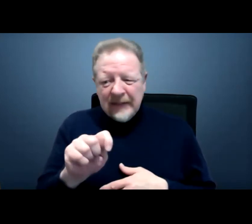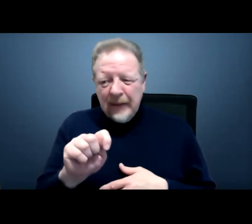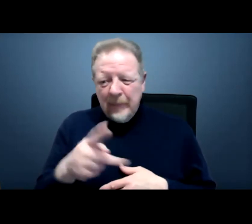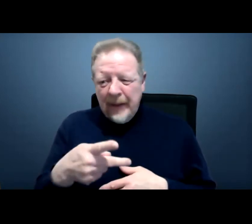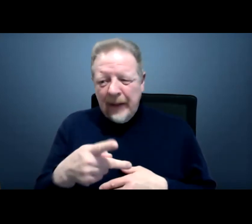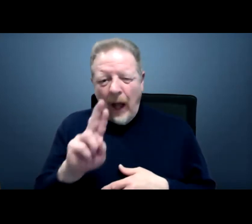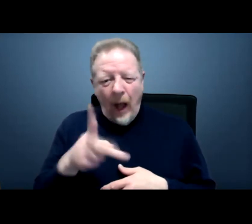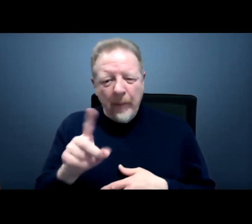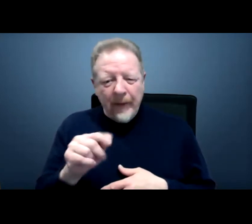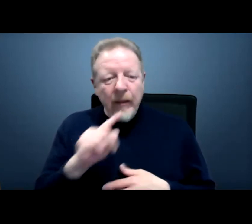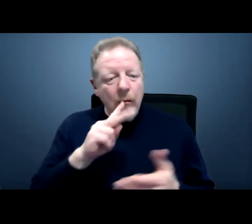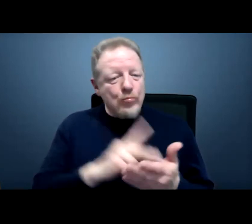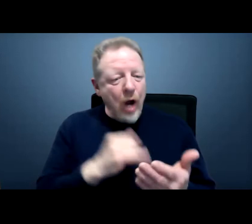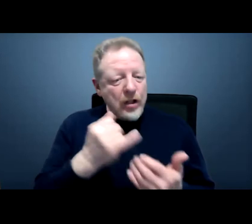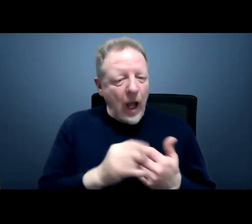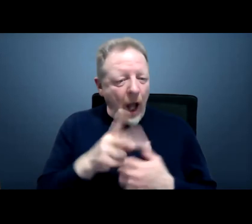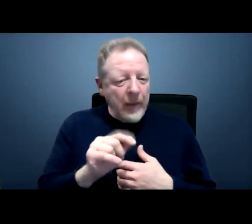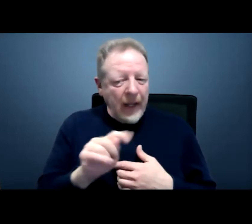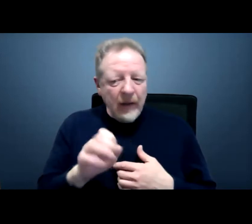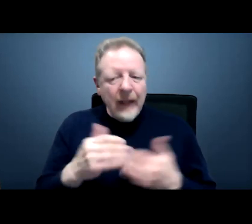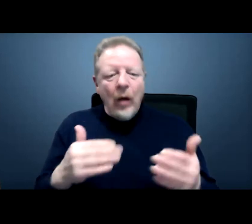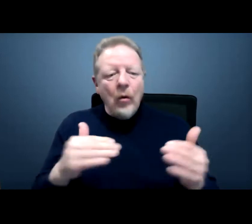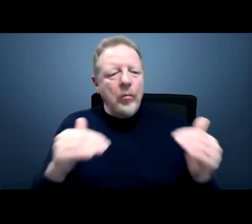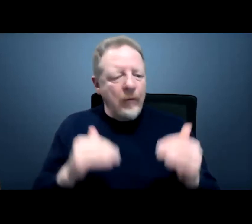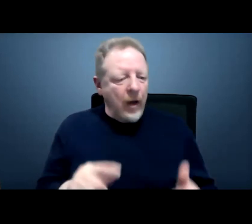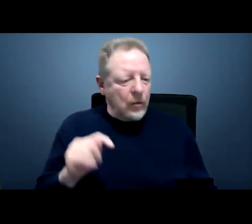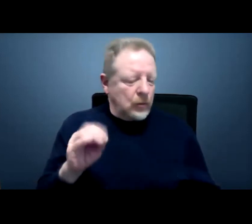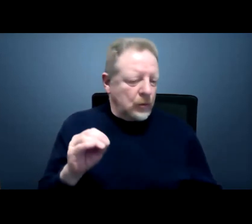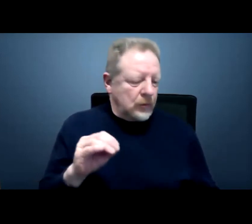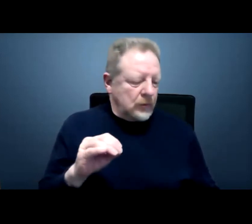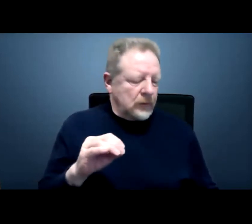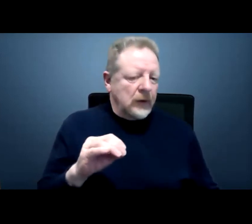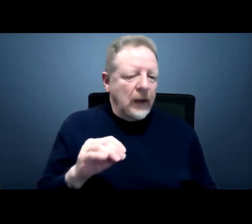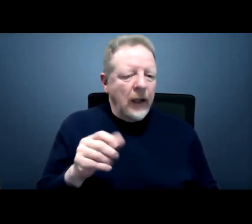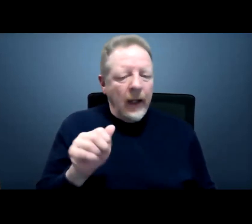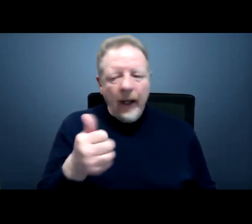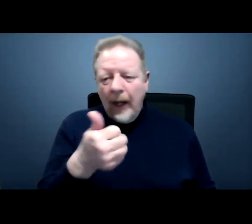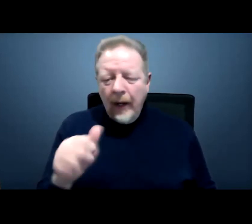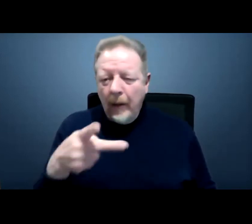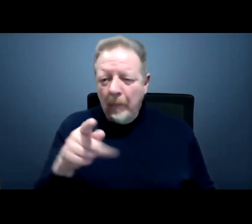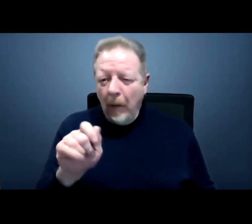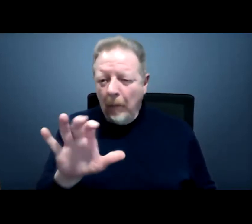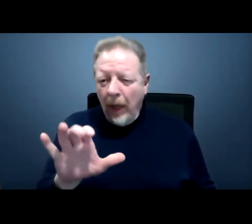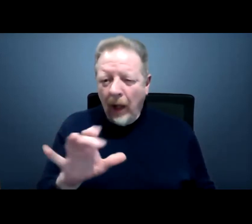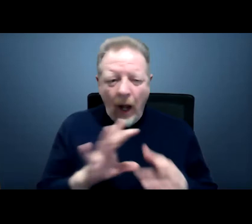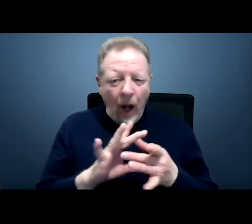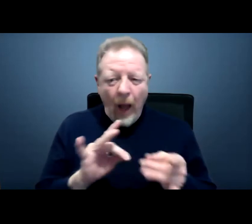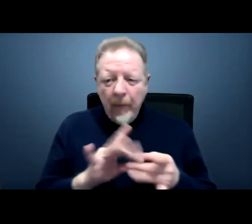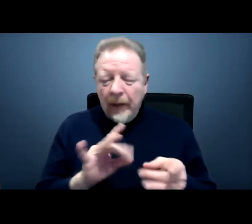the project update, and we can move on to if there are any public comment. We have 3